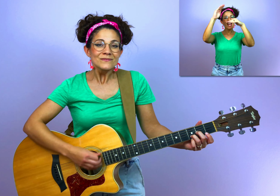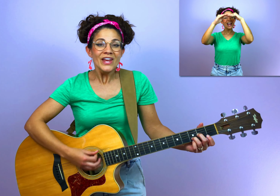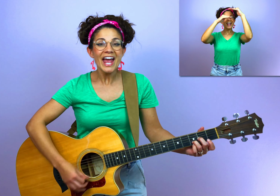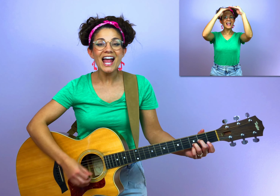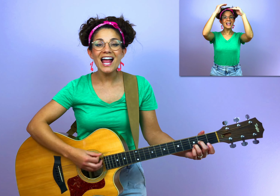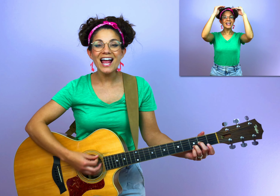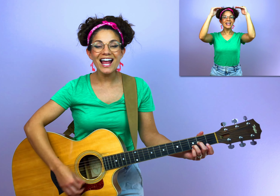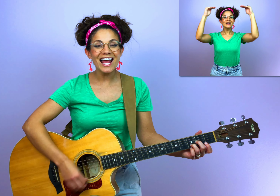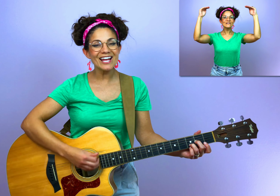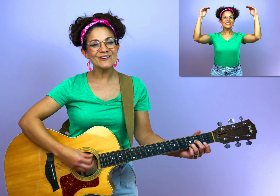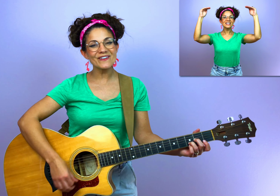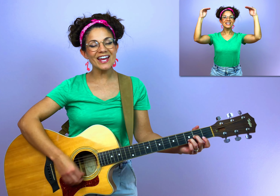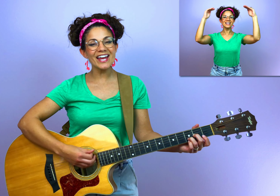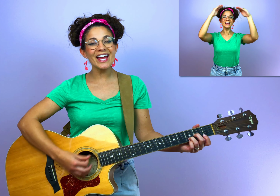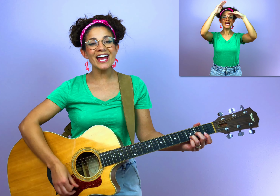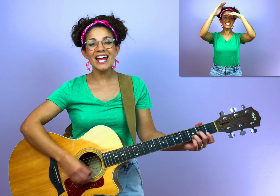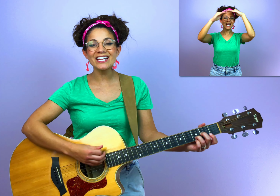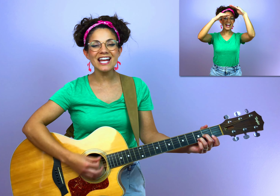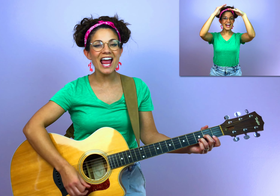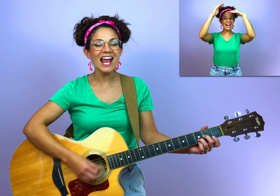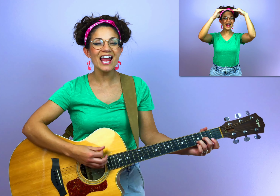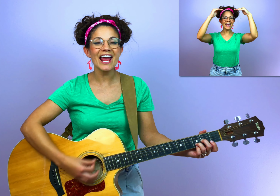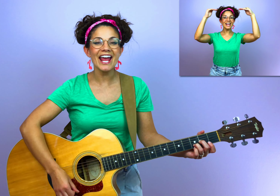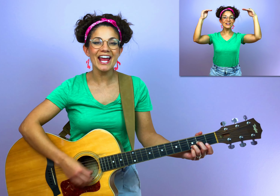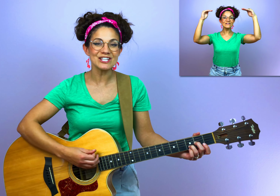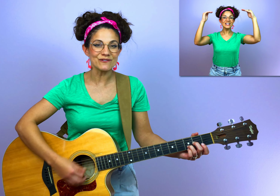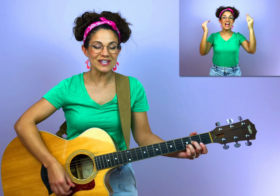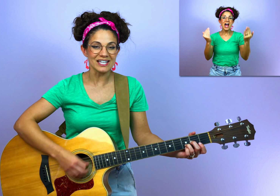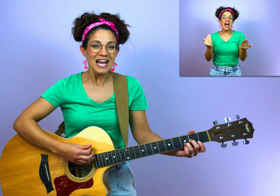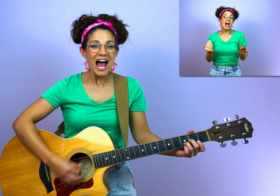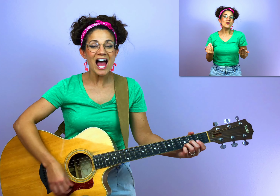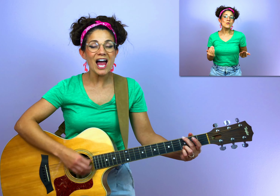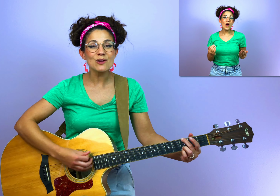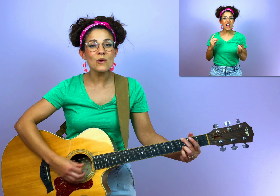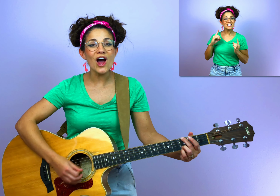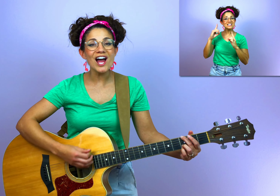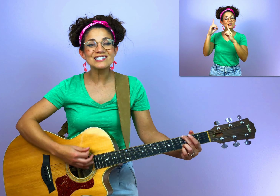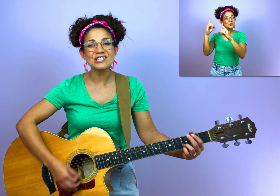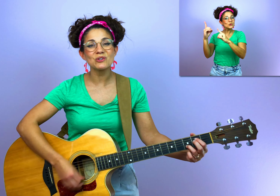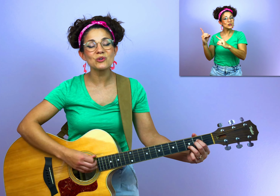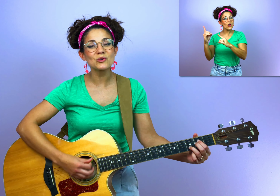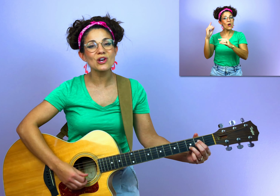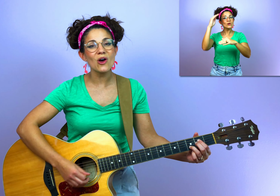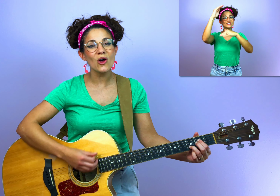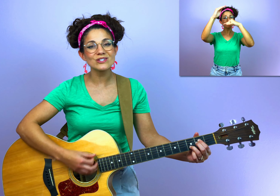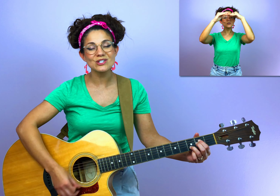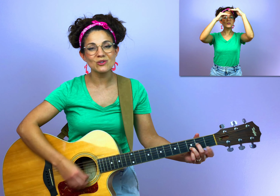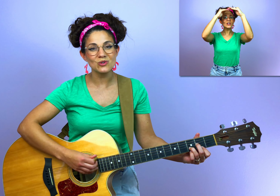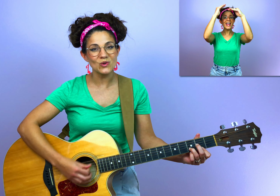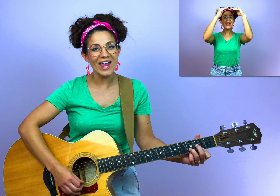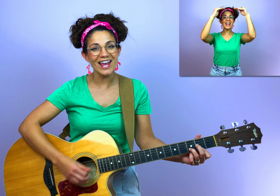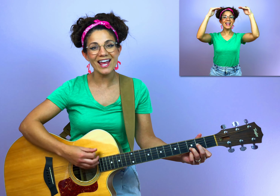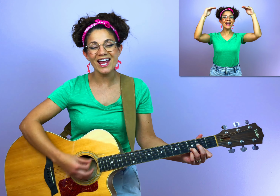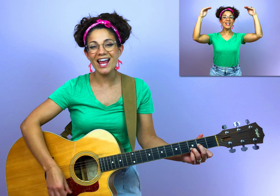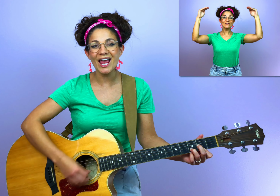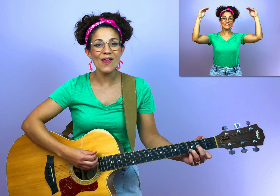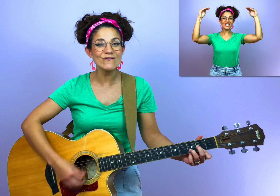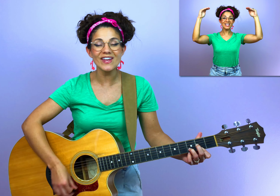Heaven, heaven, I want to go to heaven